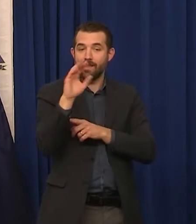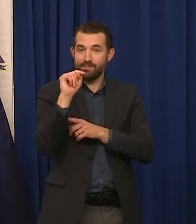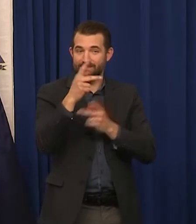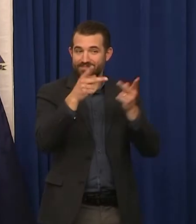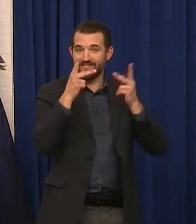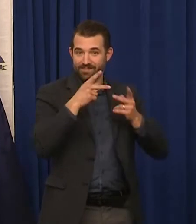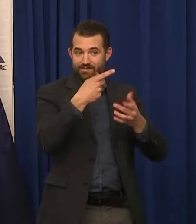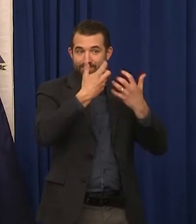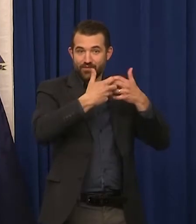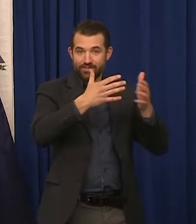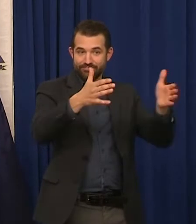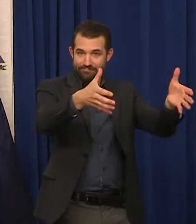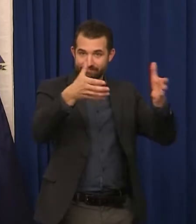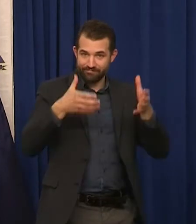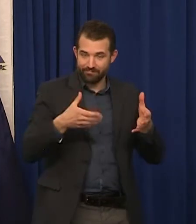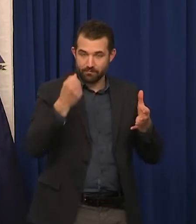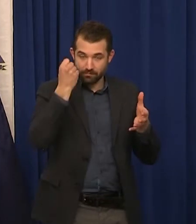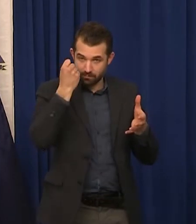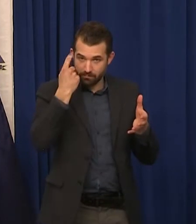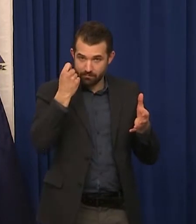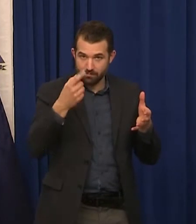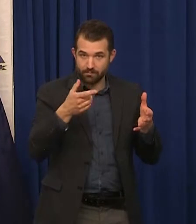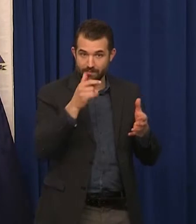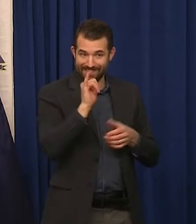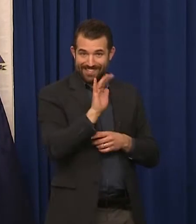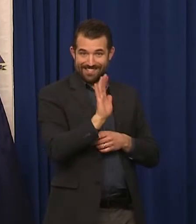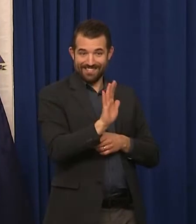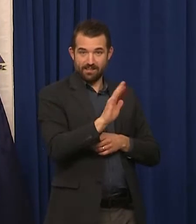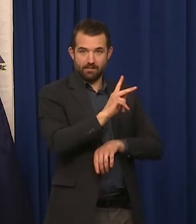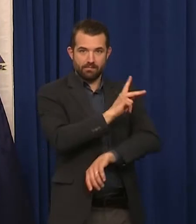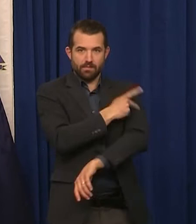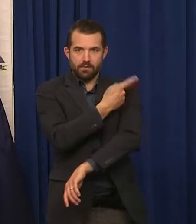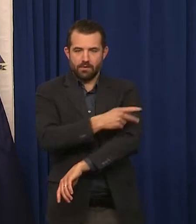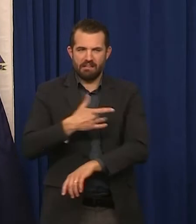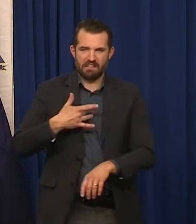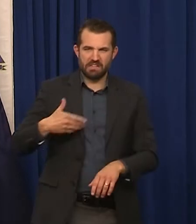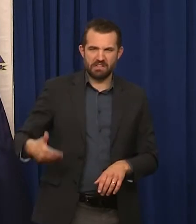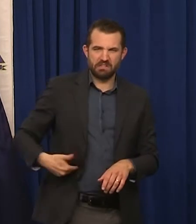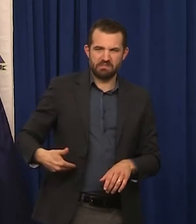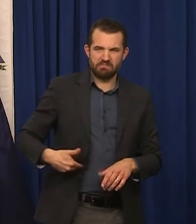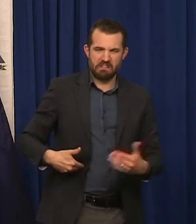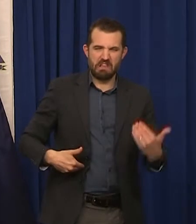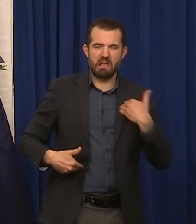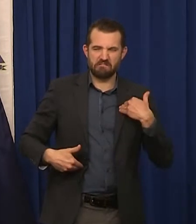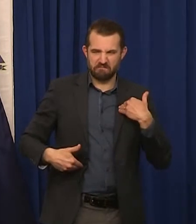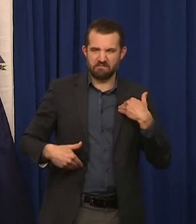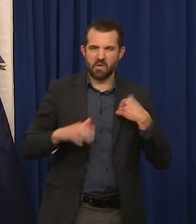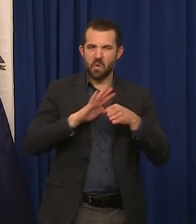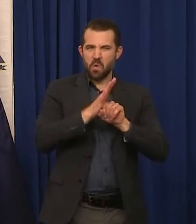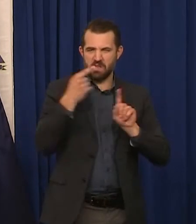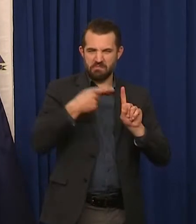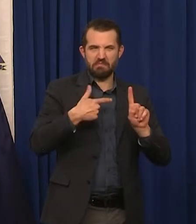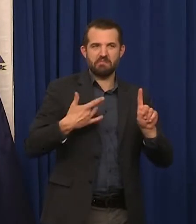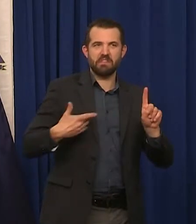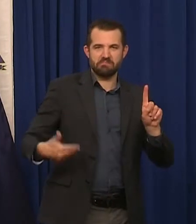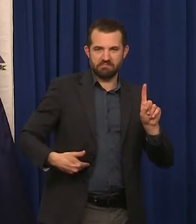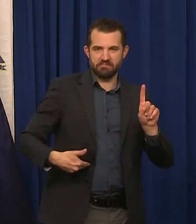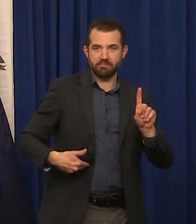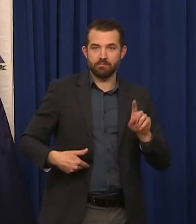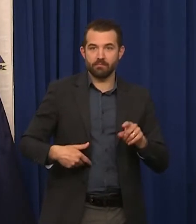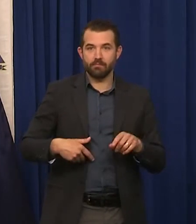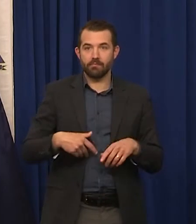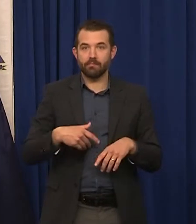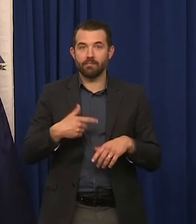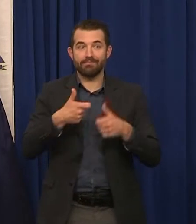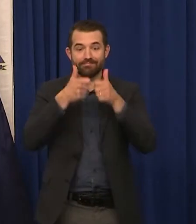who you strongly believe has COVID-19, perhaps they are the spouse of a confirmed case,